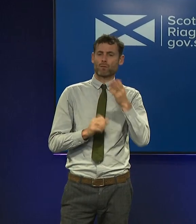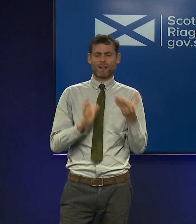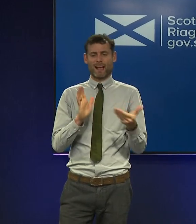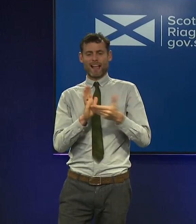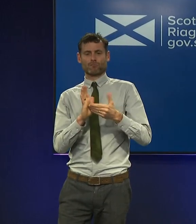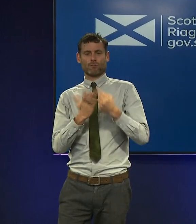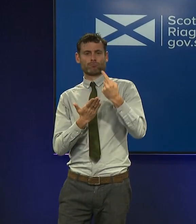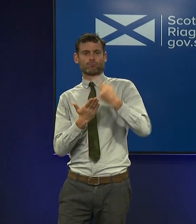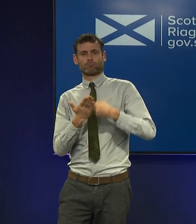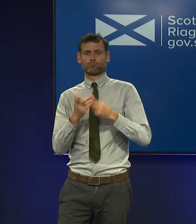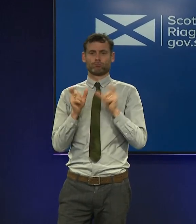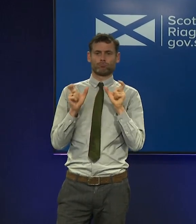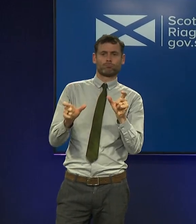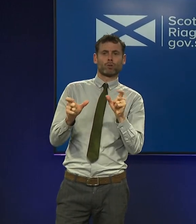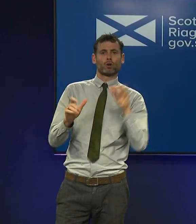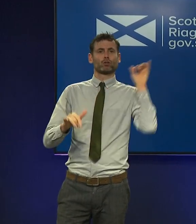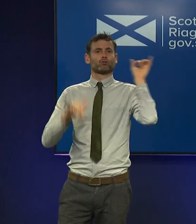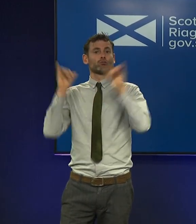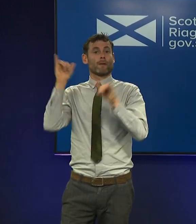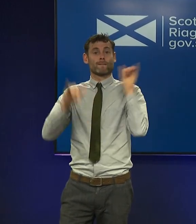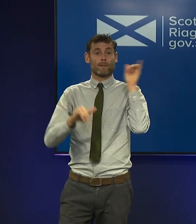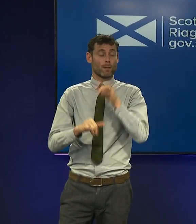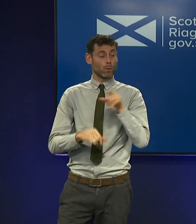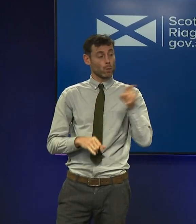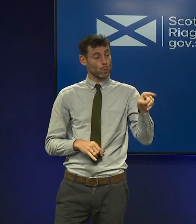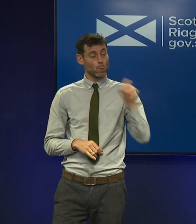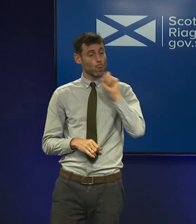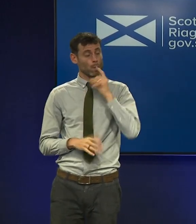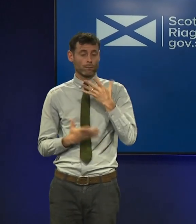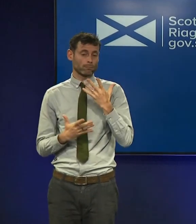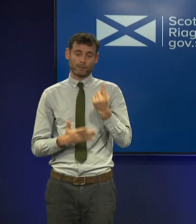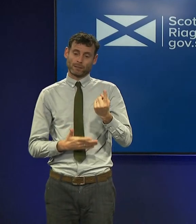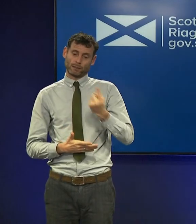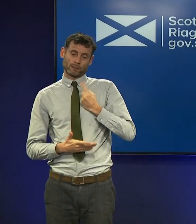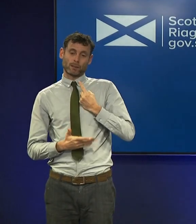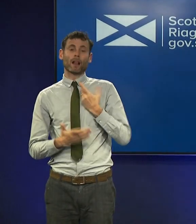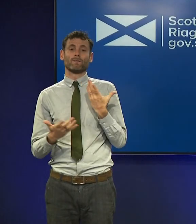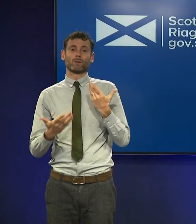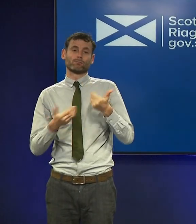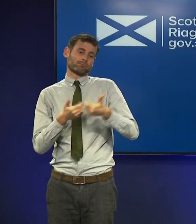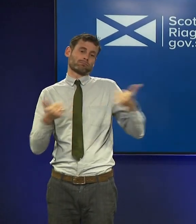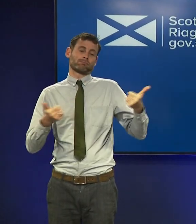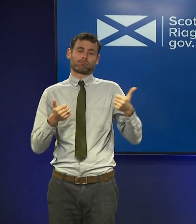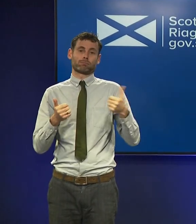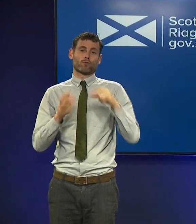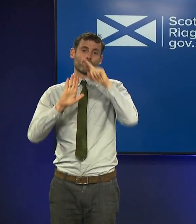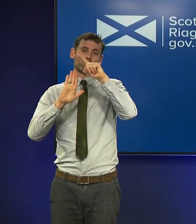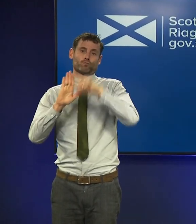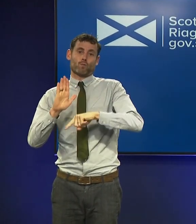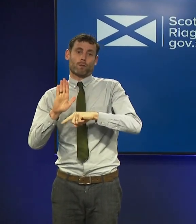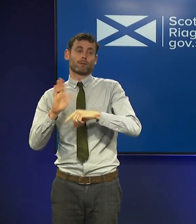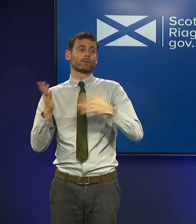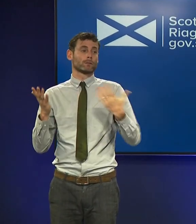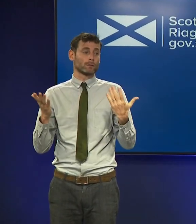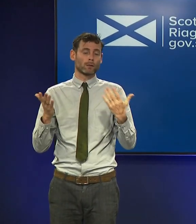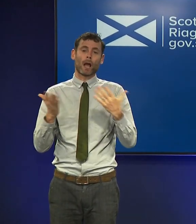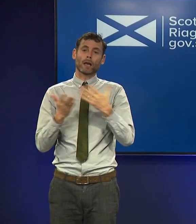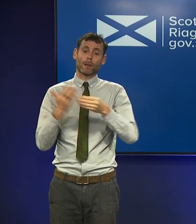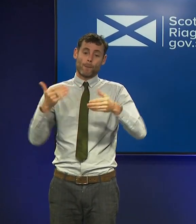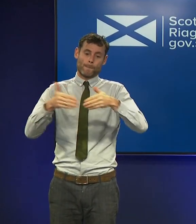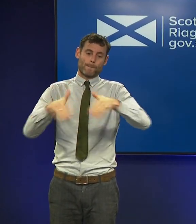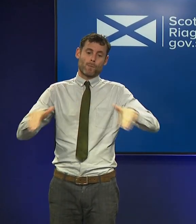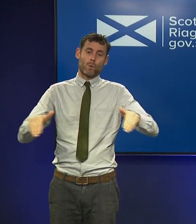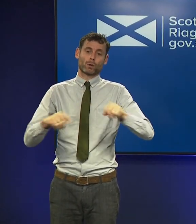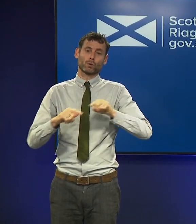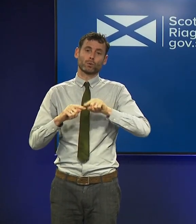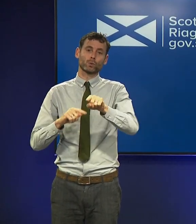depart from the Four Nation approach or take in measures at the England-Scotland border, for example? And secondly, just on the NHS,